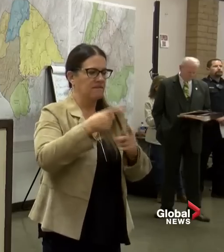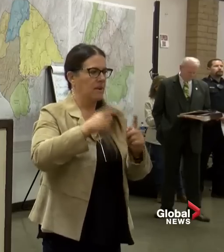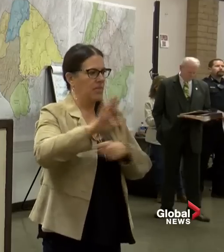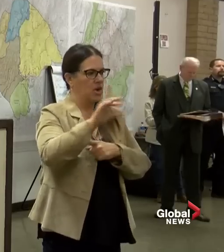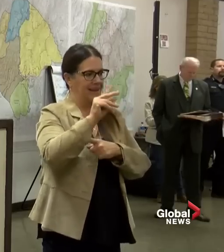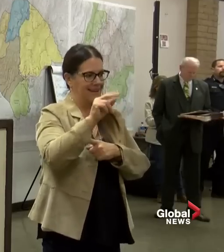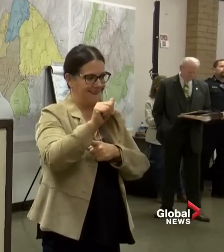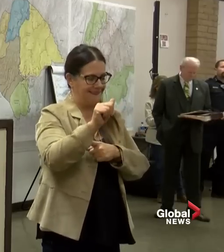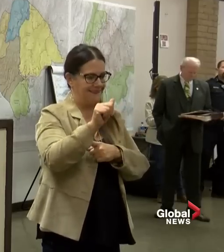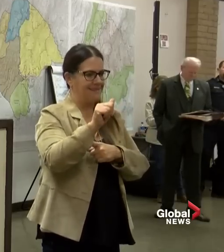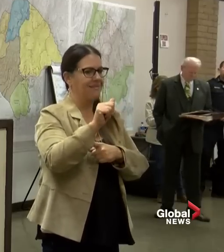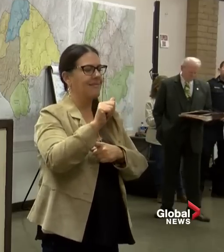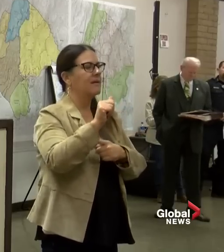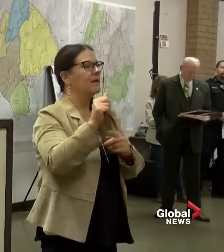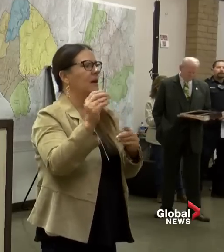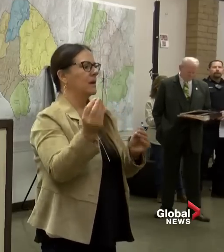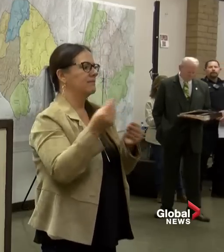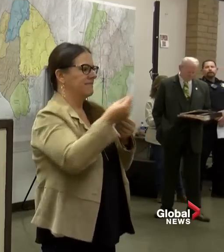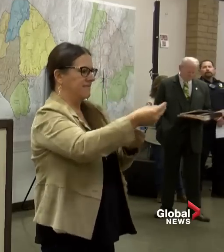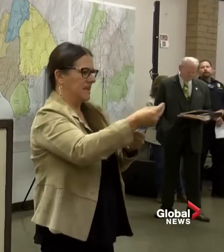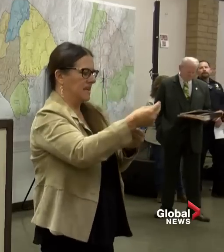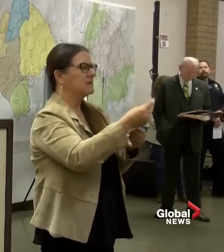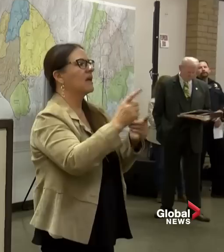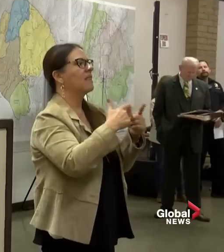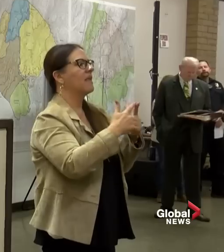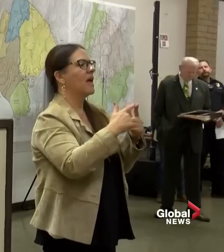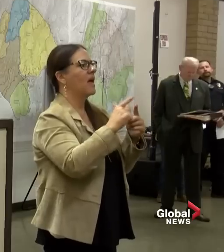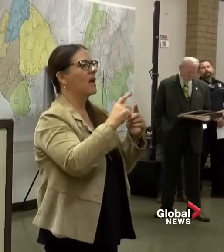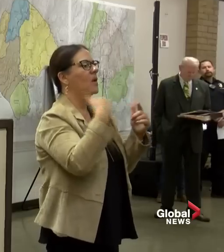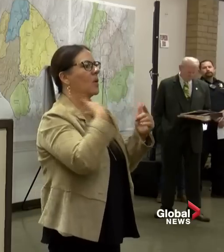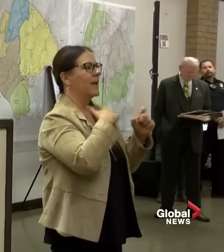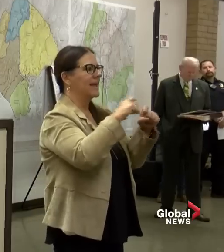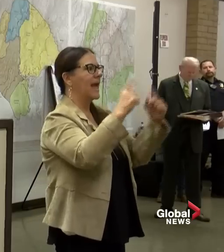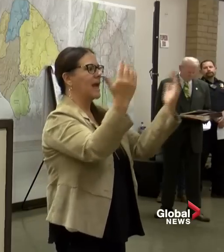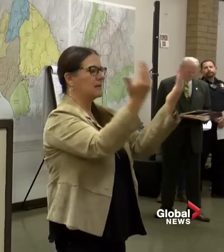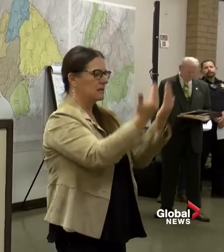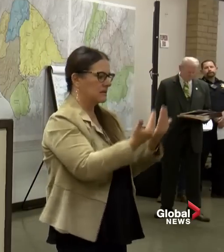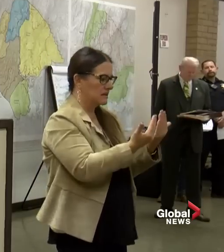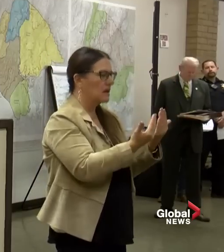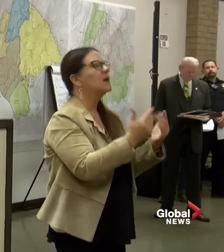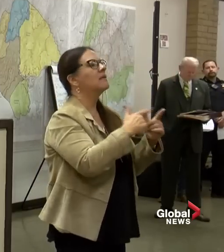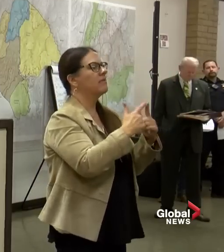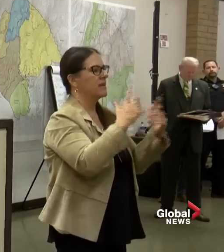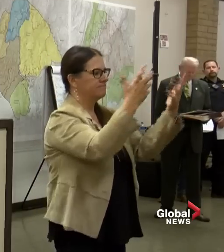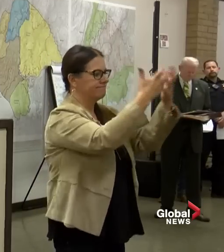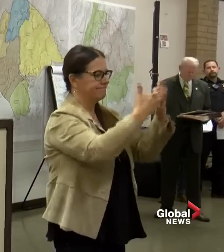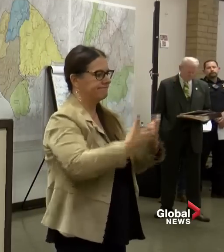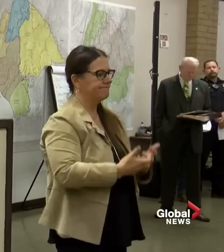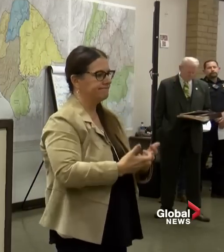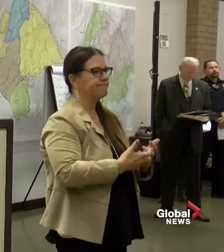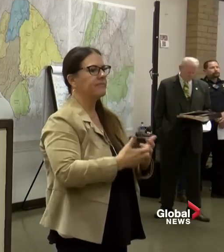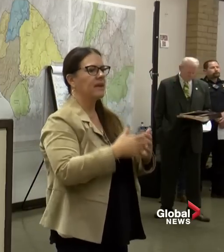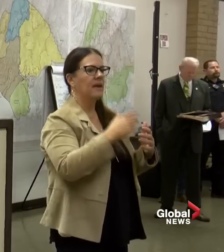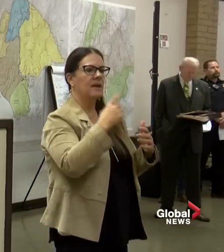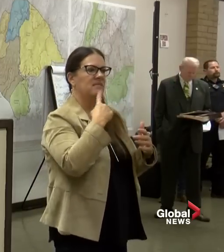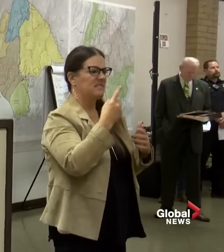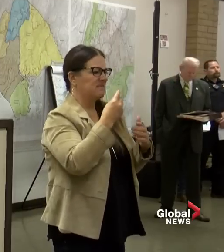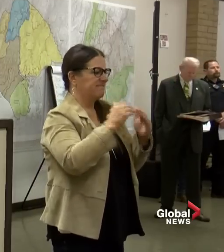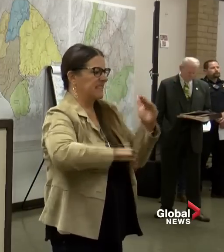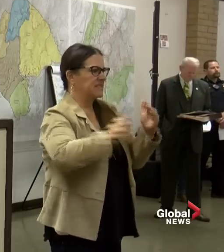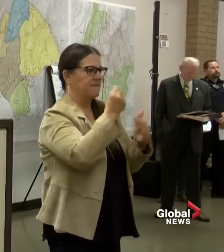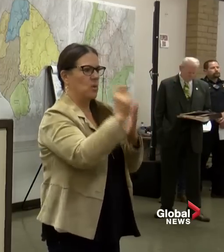Matching these two sets of remains allows us to provide a positive identification of victims in a matter of